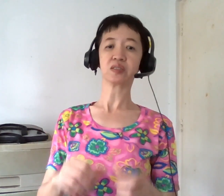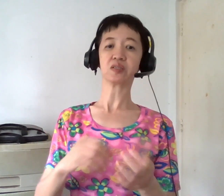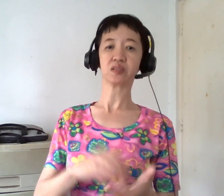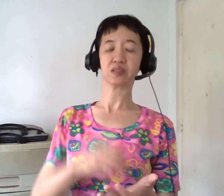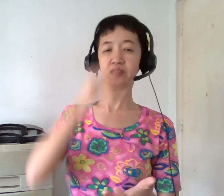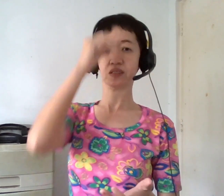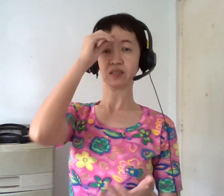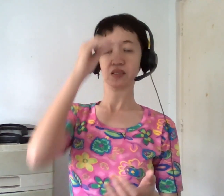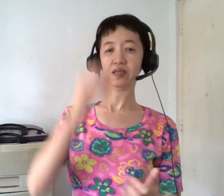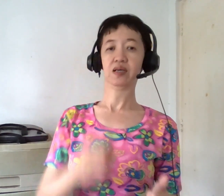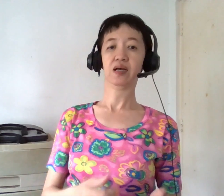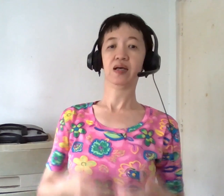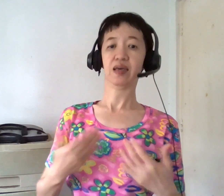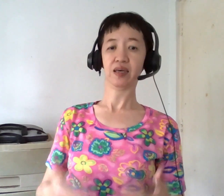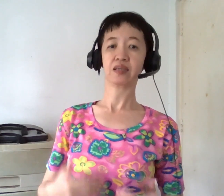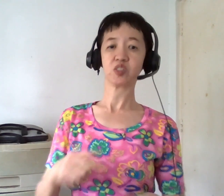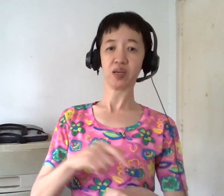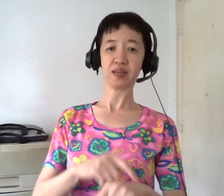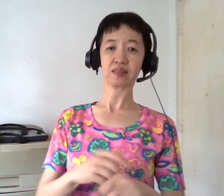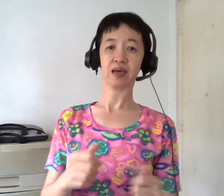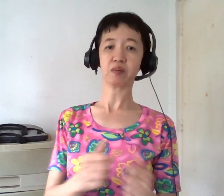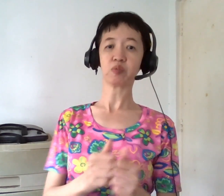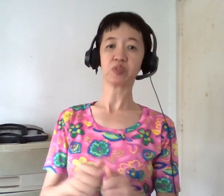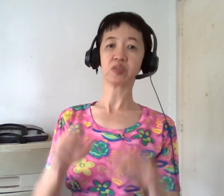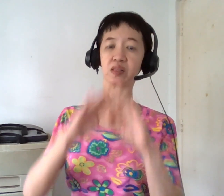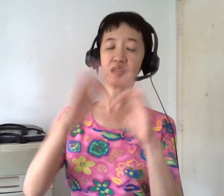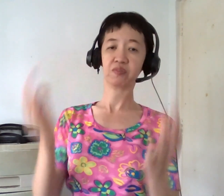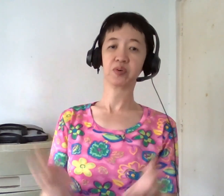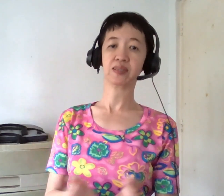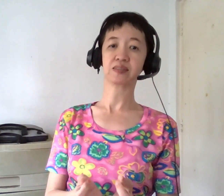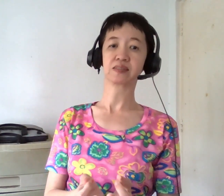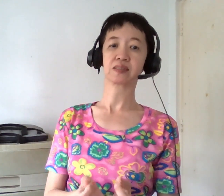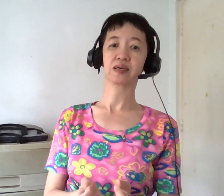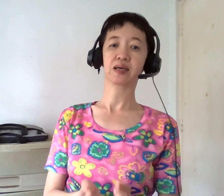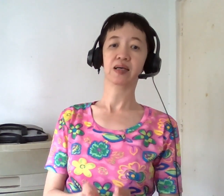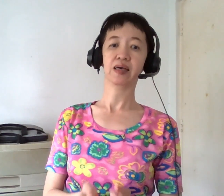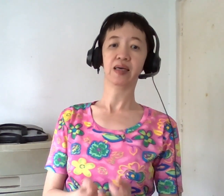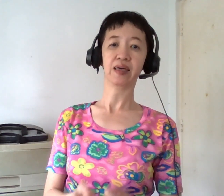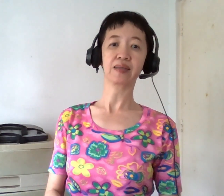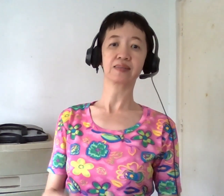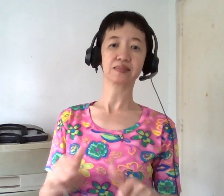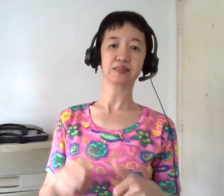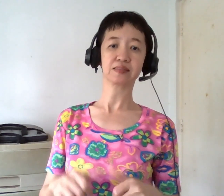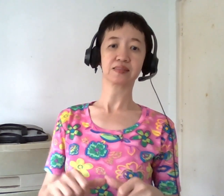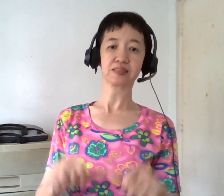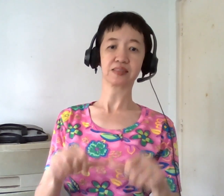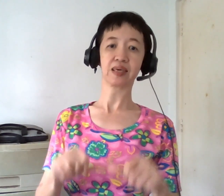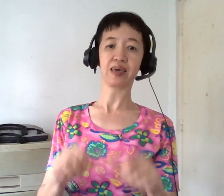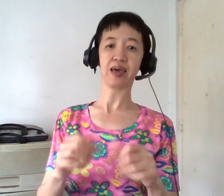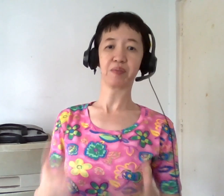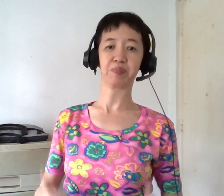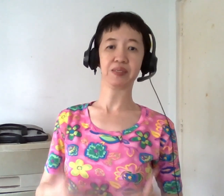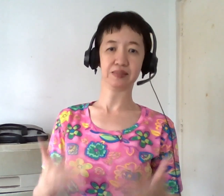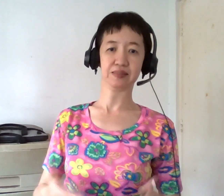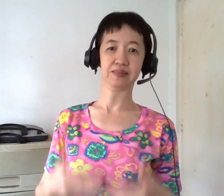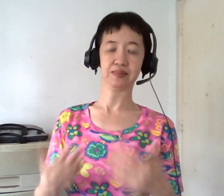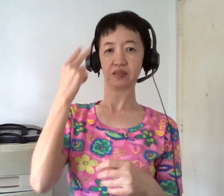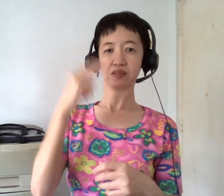Continue learning, enjoy the time with your loved ones, and stay happy.